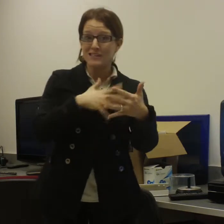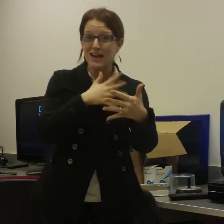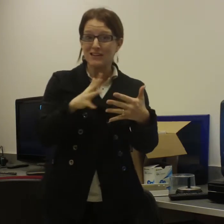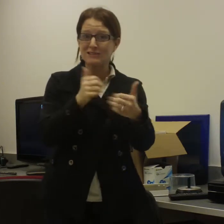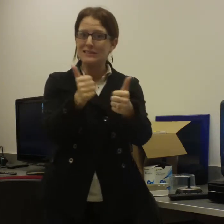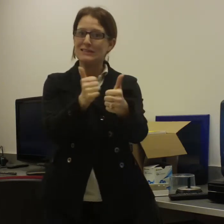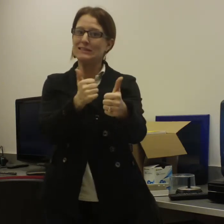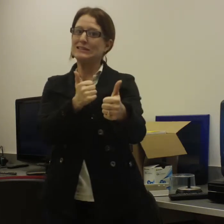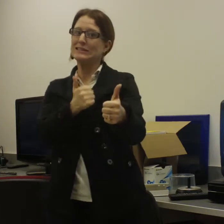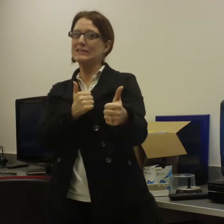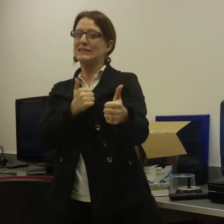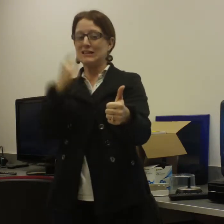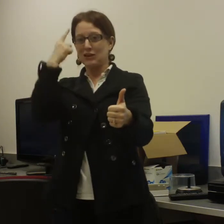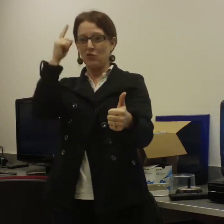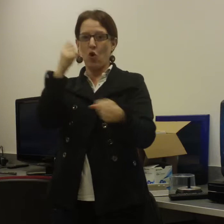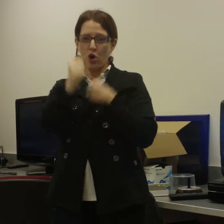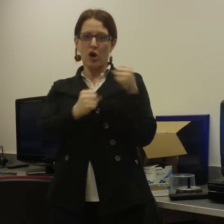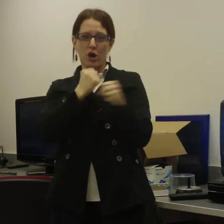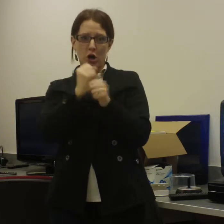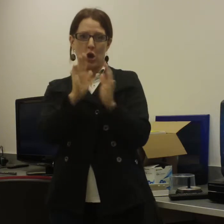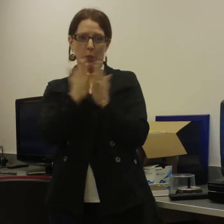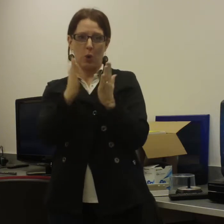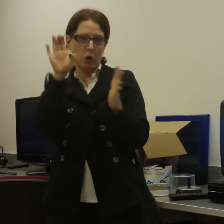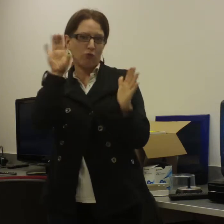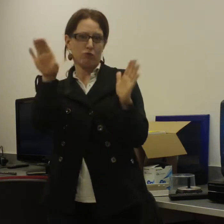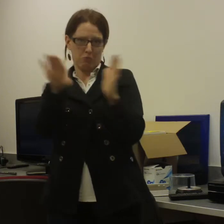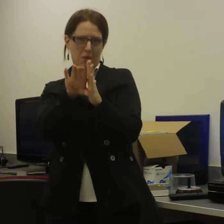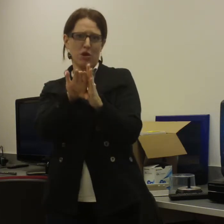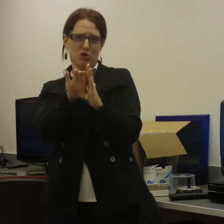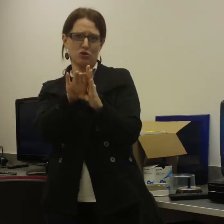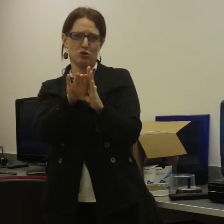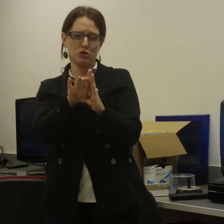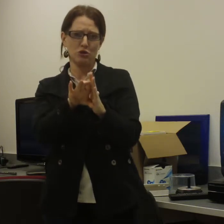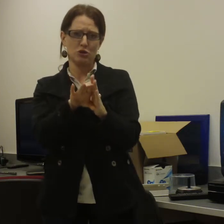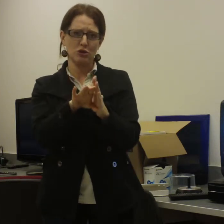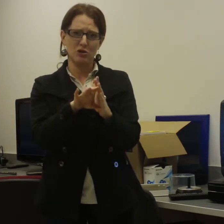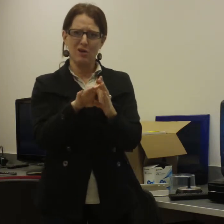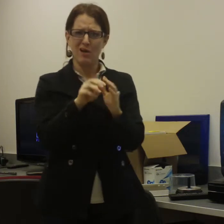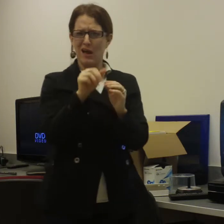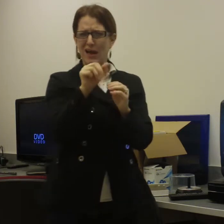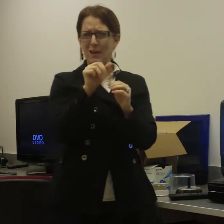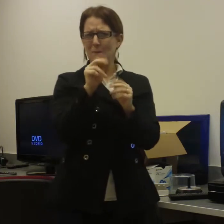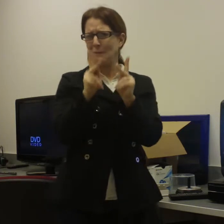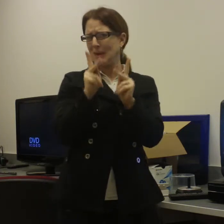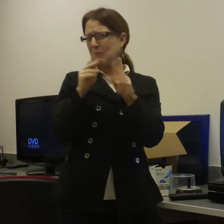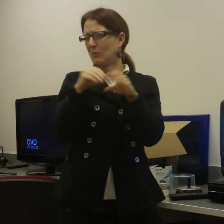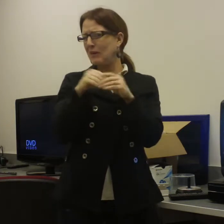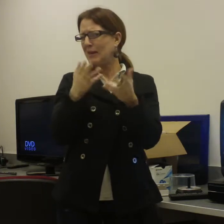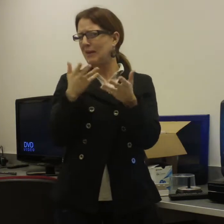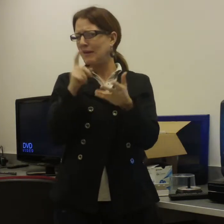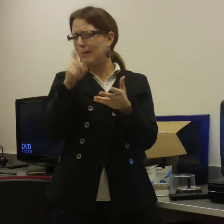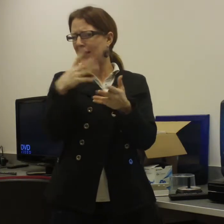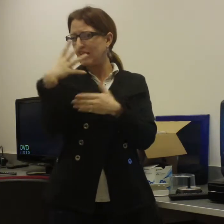the yearbook pictures or whatever. So we're going to have people. Is there anybody else who's going to have to leave at any point?